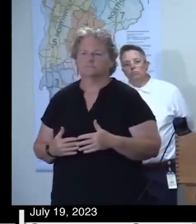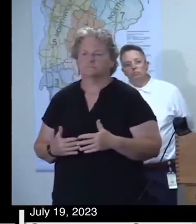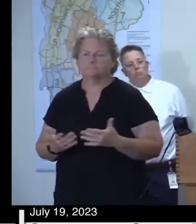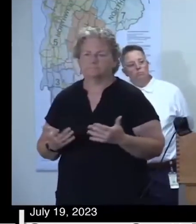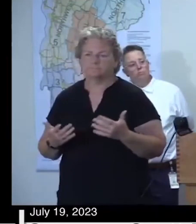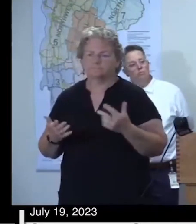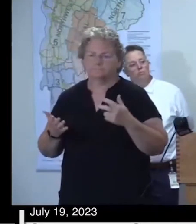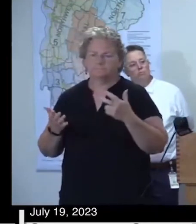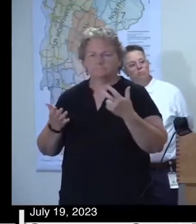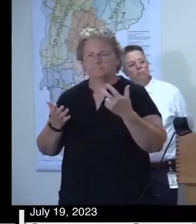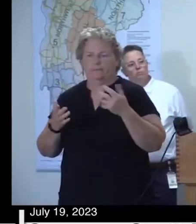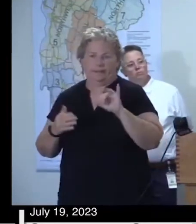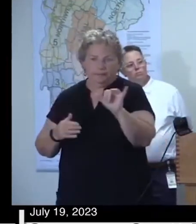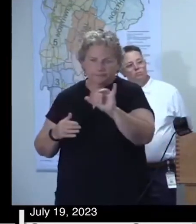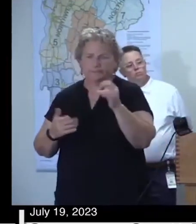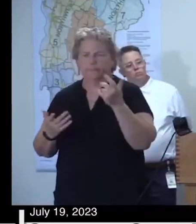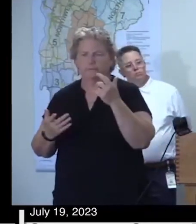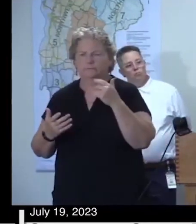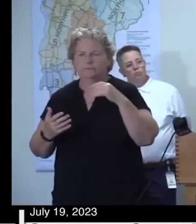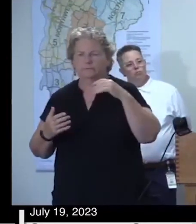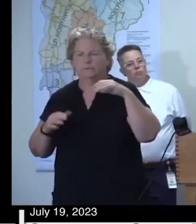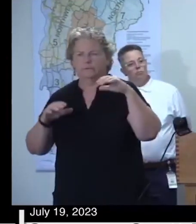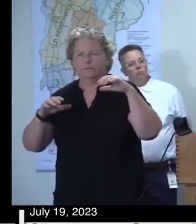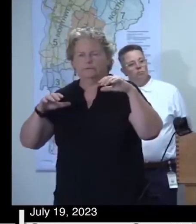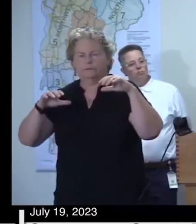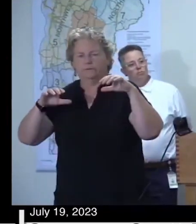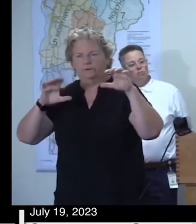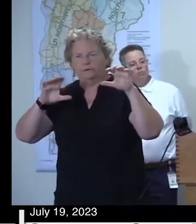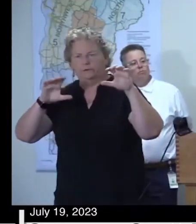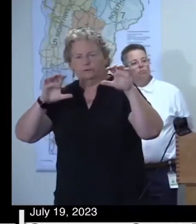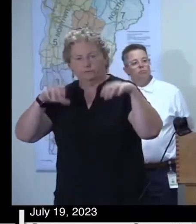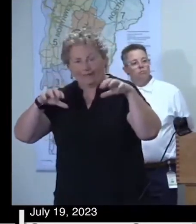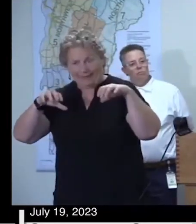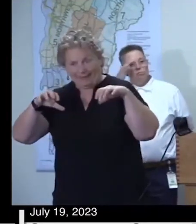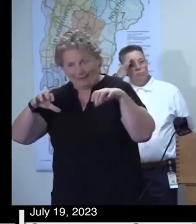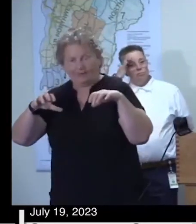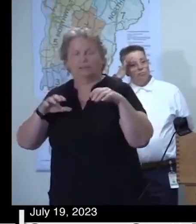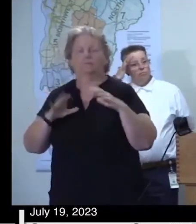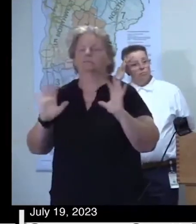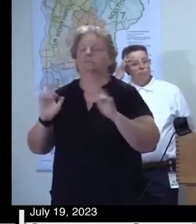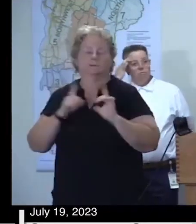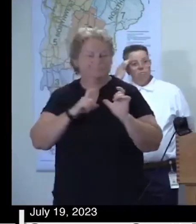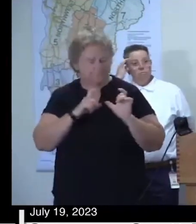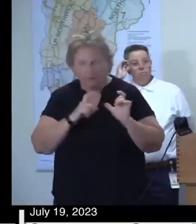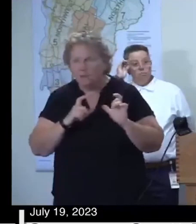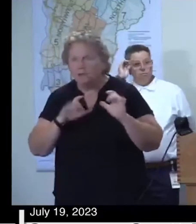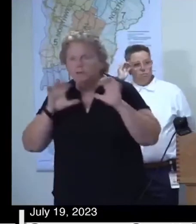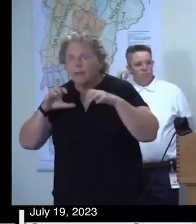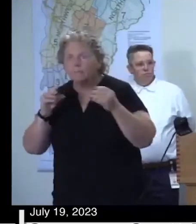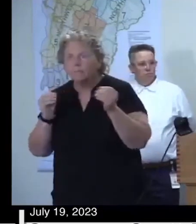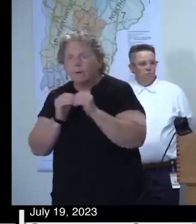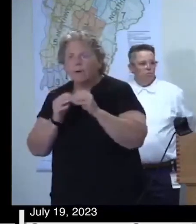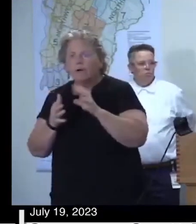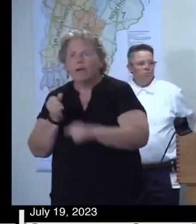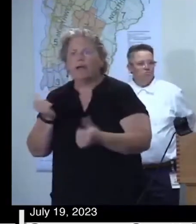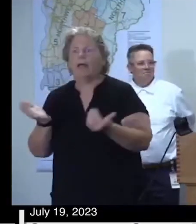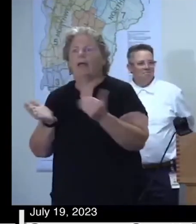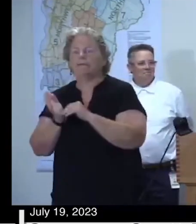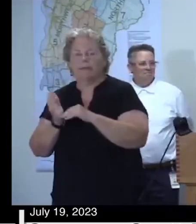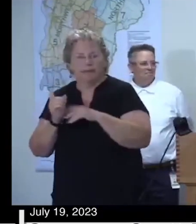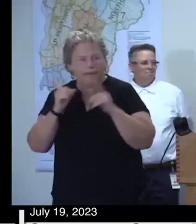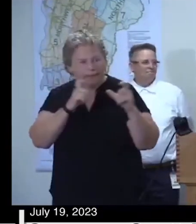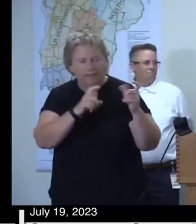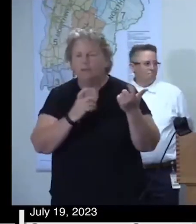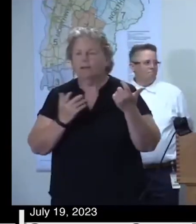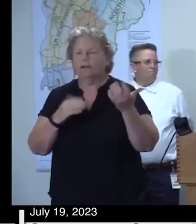by a number of means to get the six declared counties. For the ones that are not declared, as you can imagine here in Vermont with the foliage we have, it's